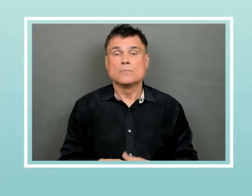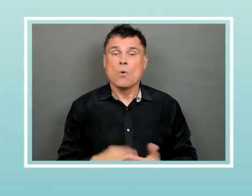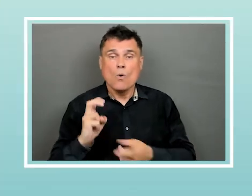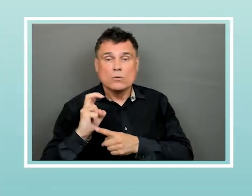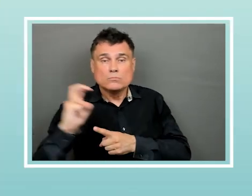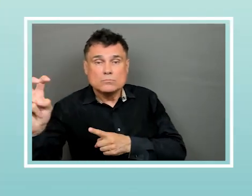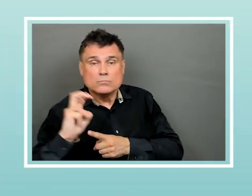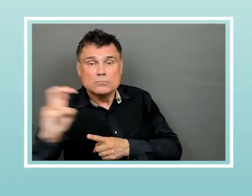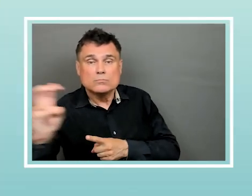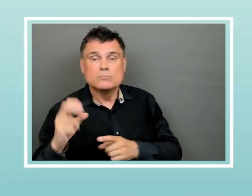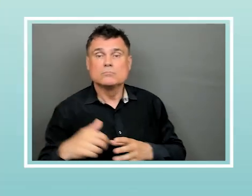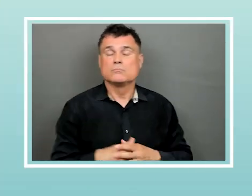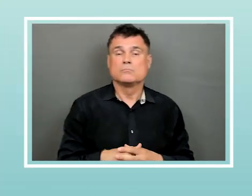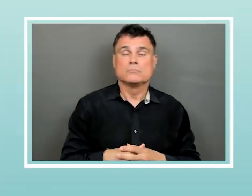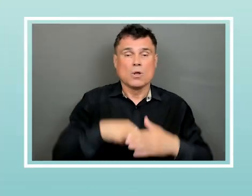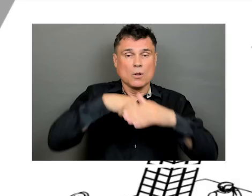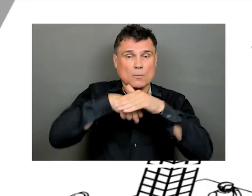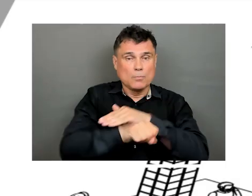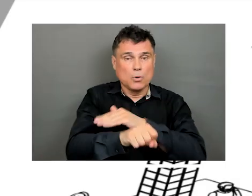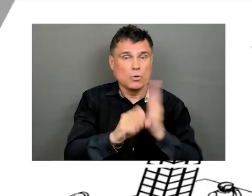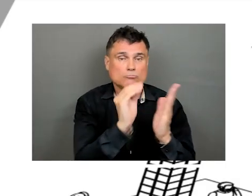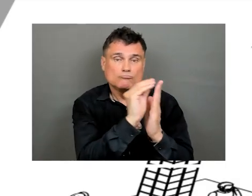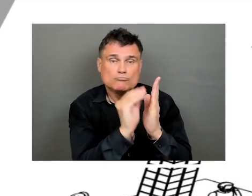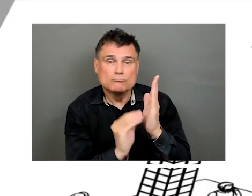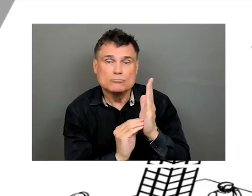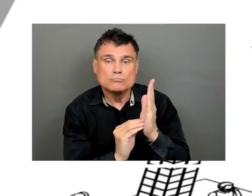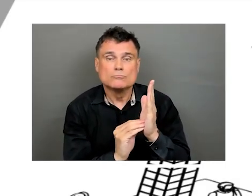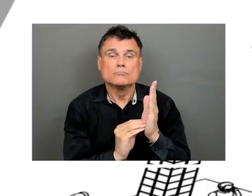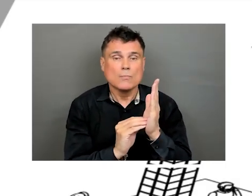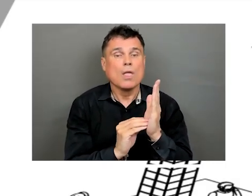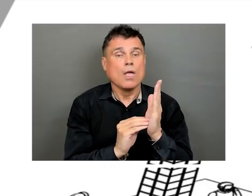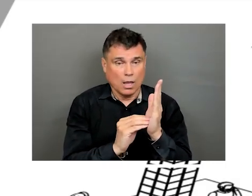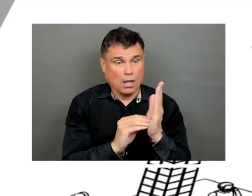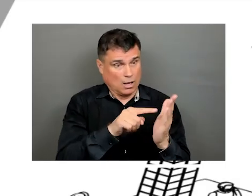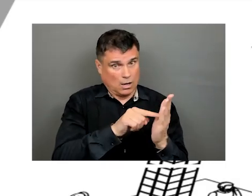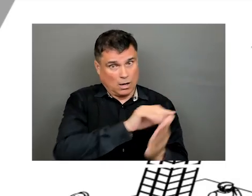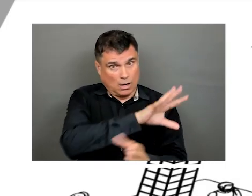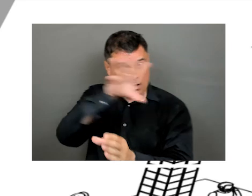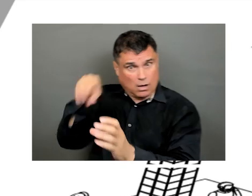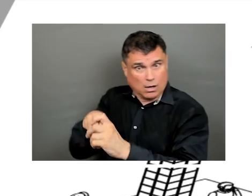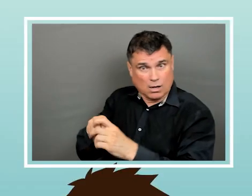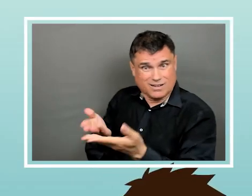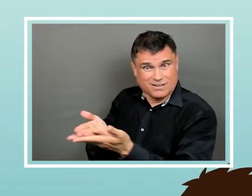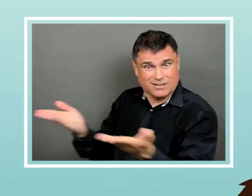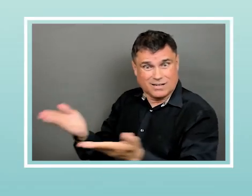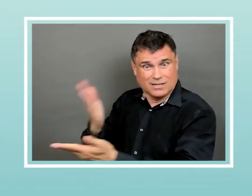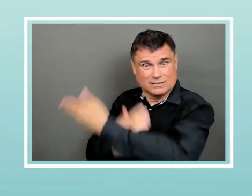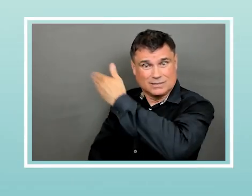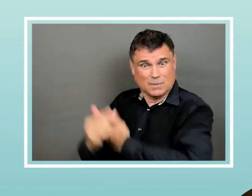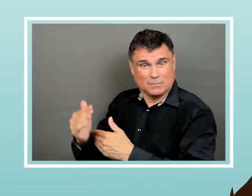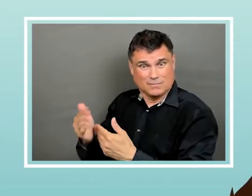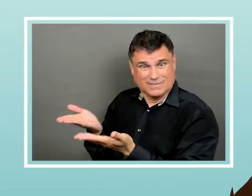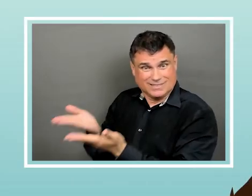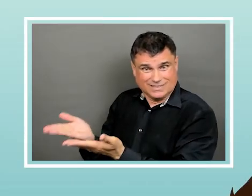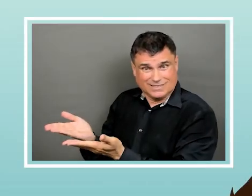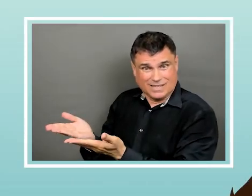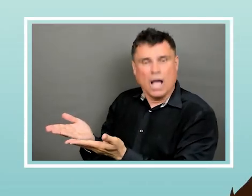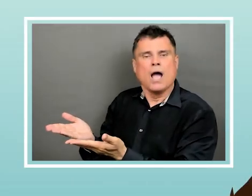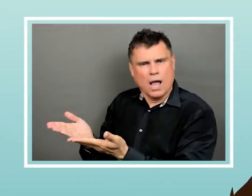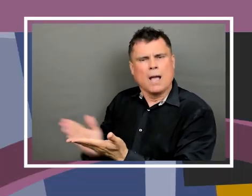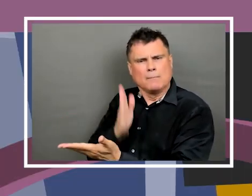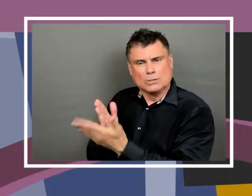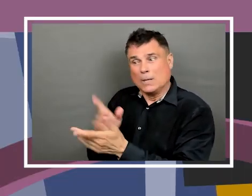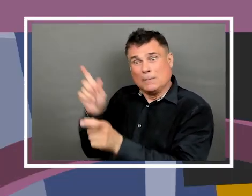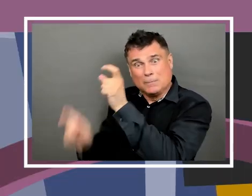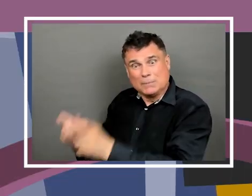service like public transport or birth registration, if it has anything to do with persons with disabilities, then